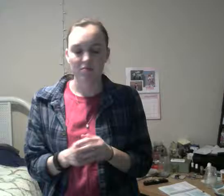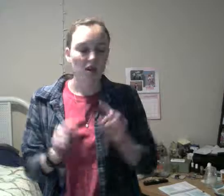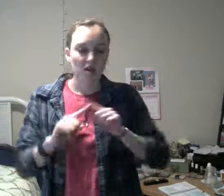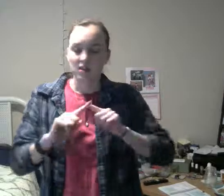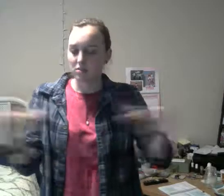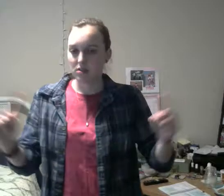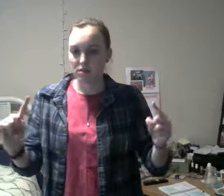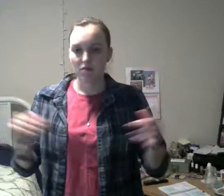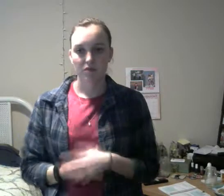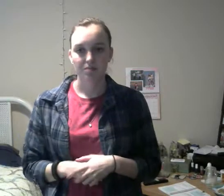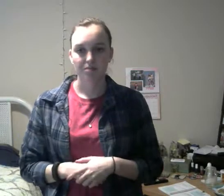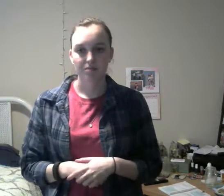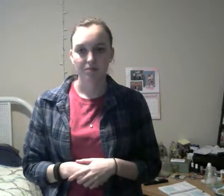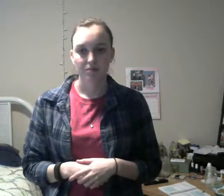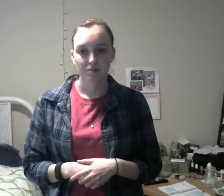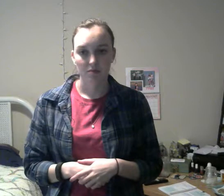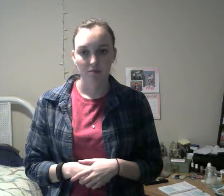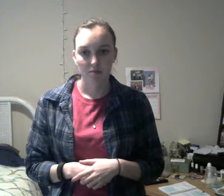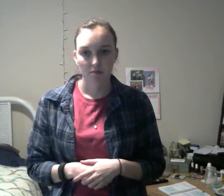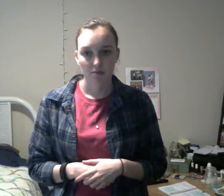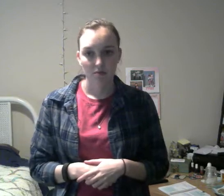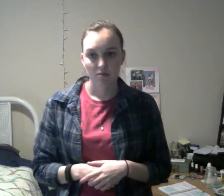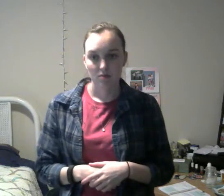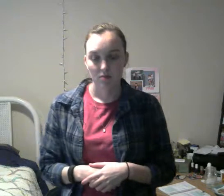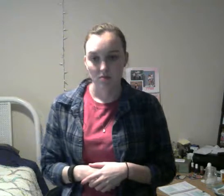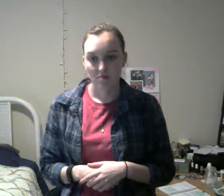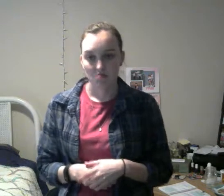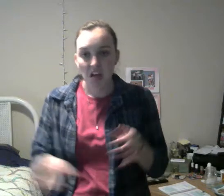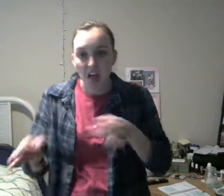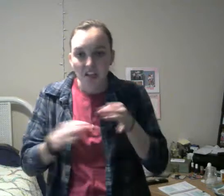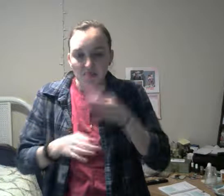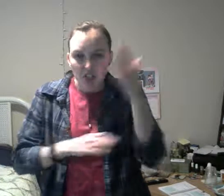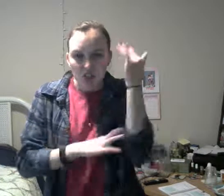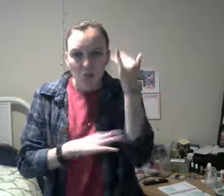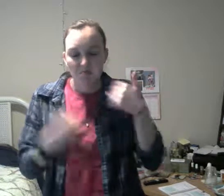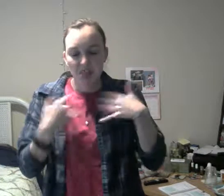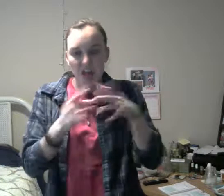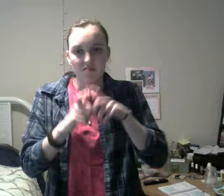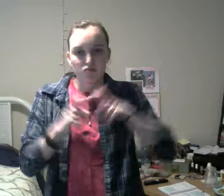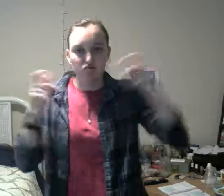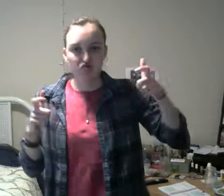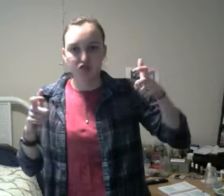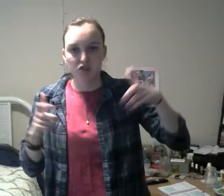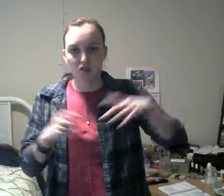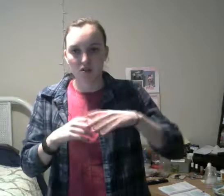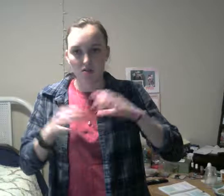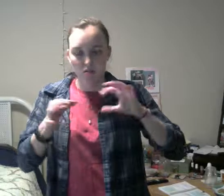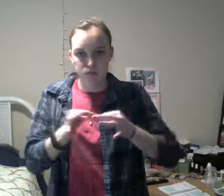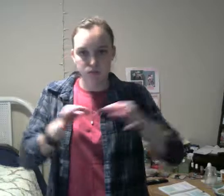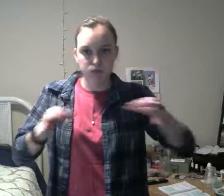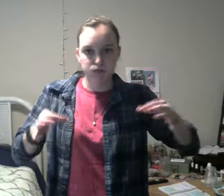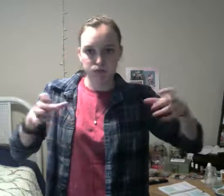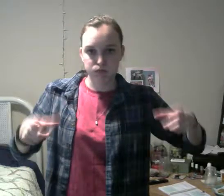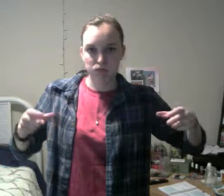expressing genes, but it also explains why we have large areas of our DNA that we used to refer to as junk DNA. We now know that those are